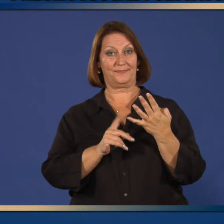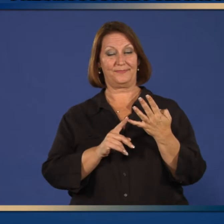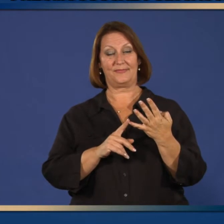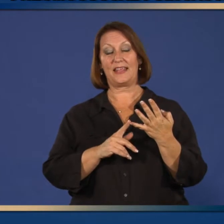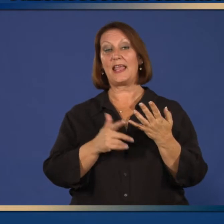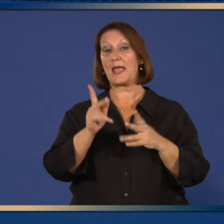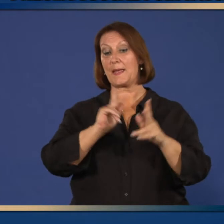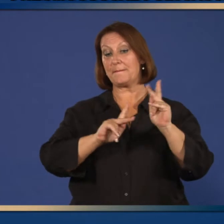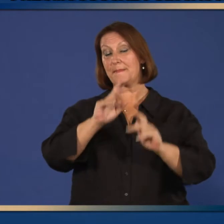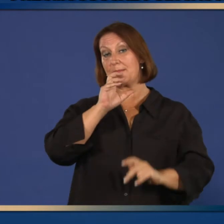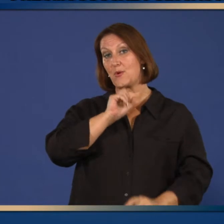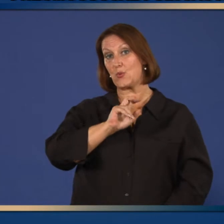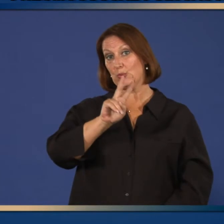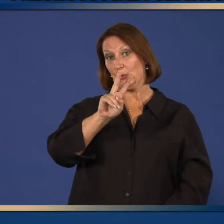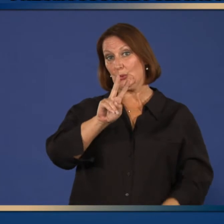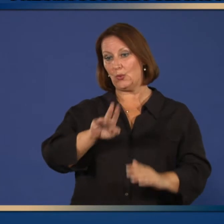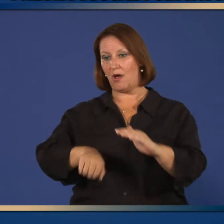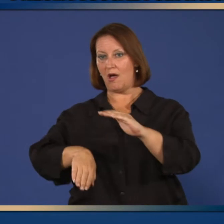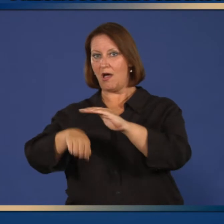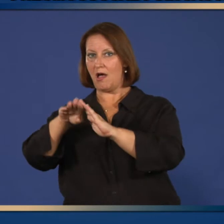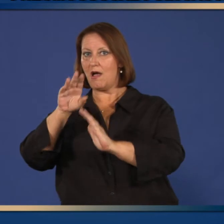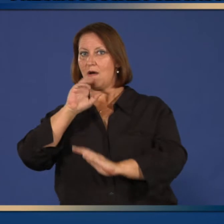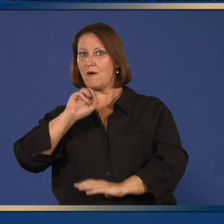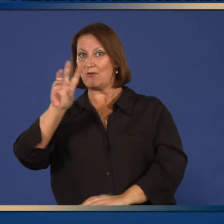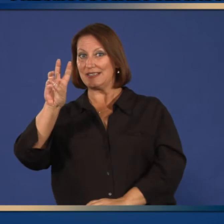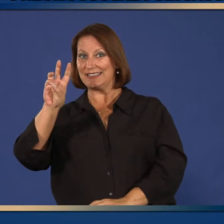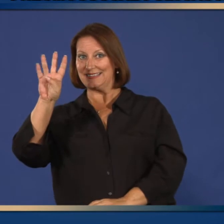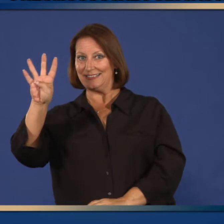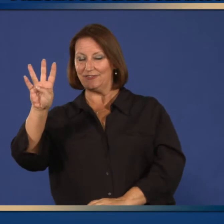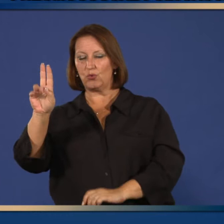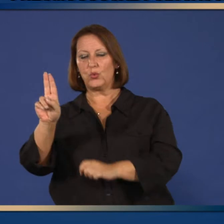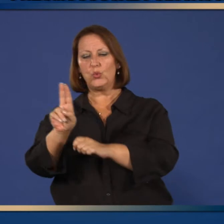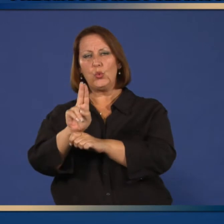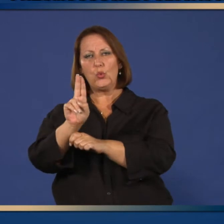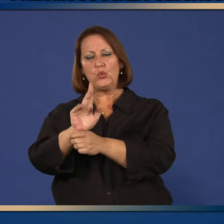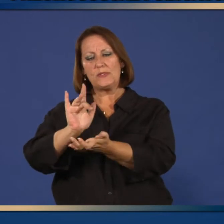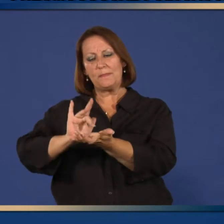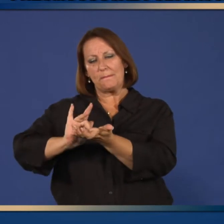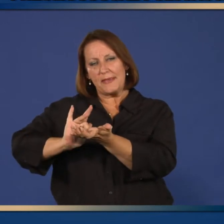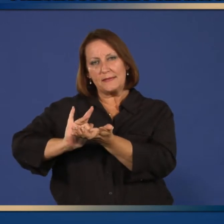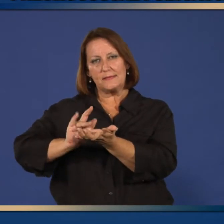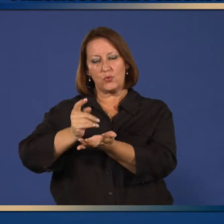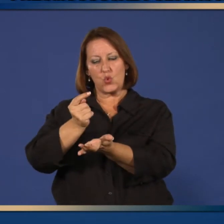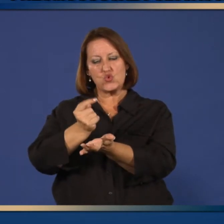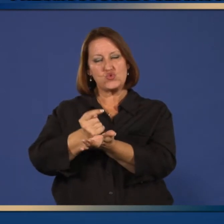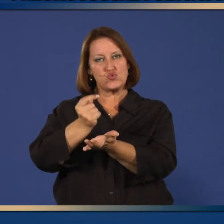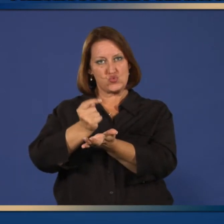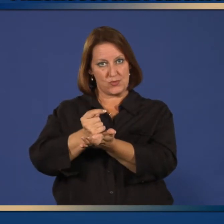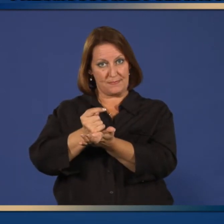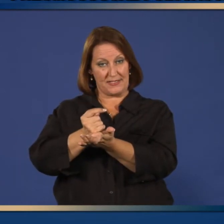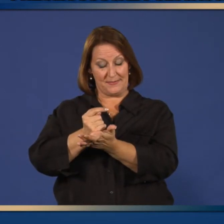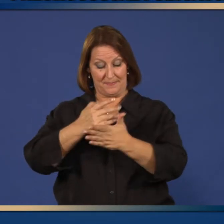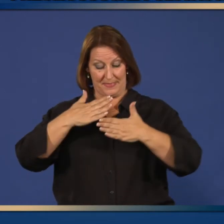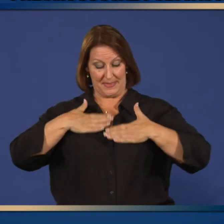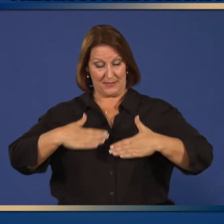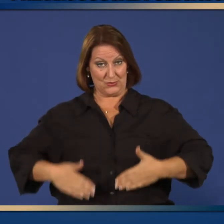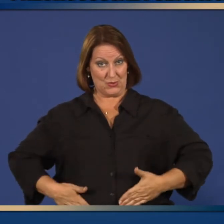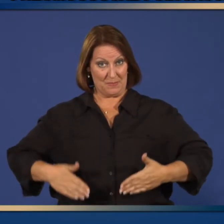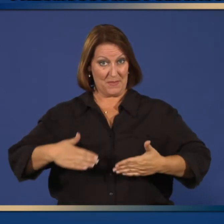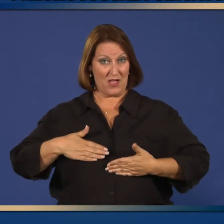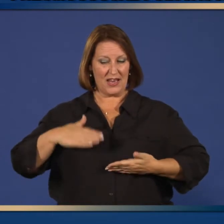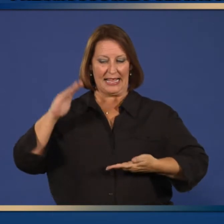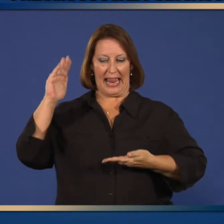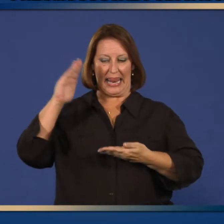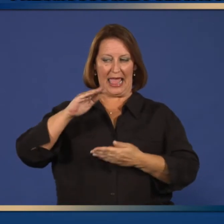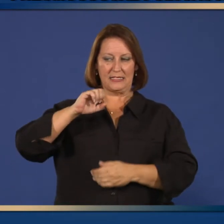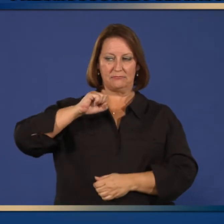Anyone 2 through 64 years of age who is taking a drug or treatment that lowers the